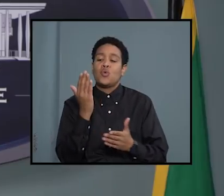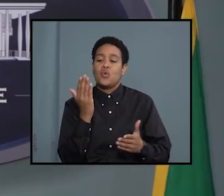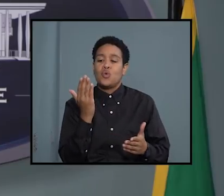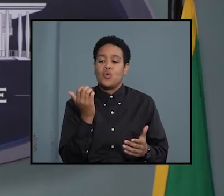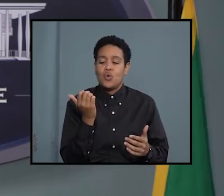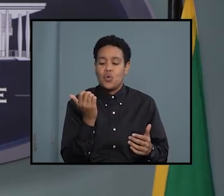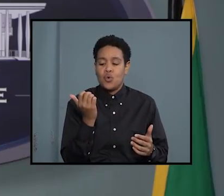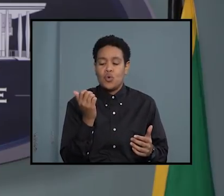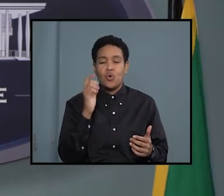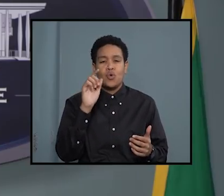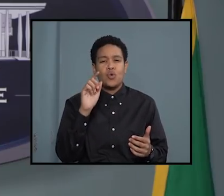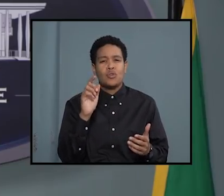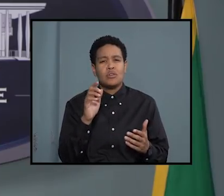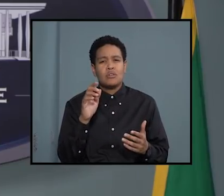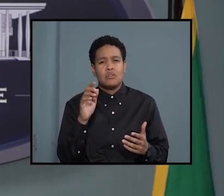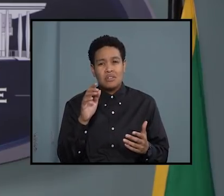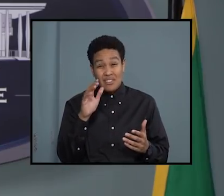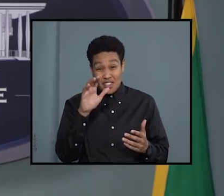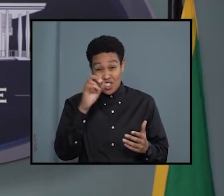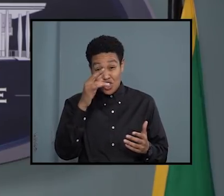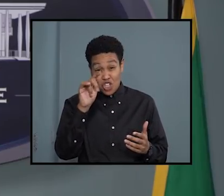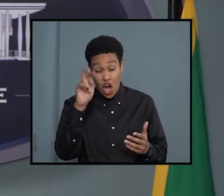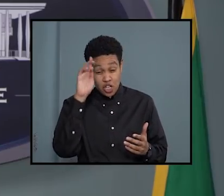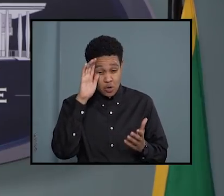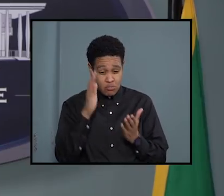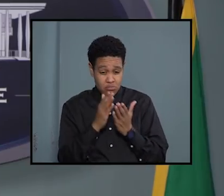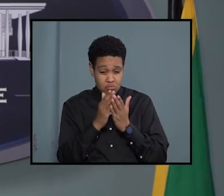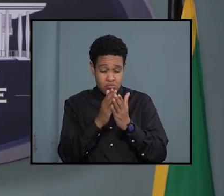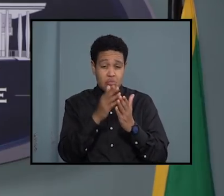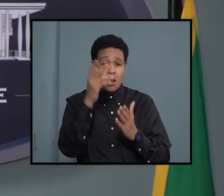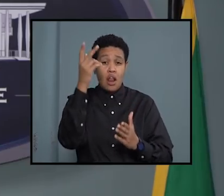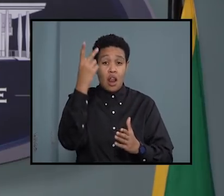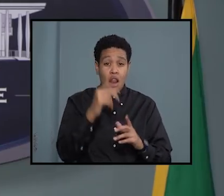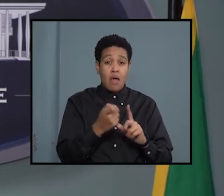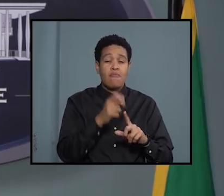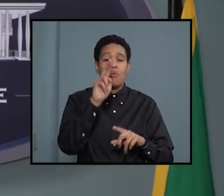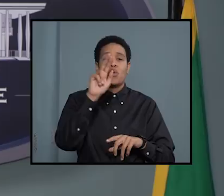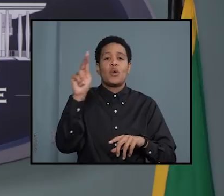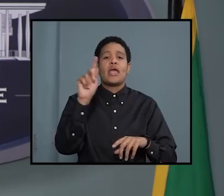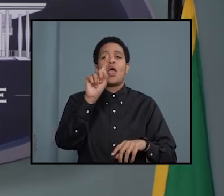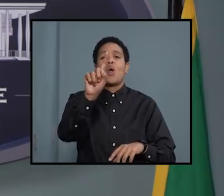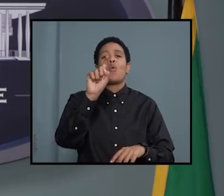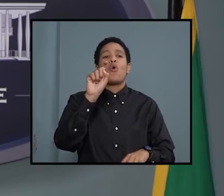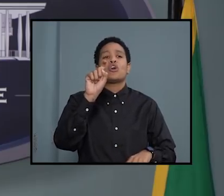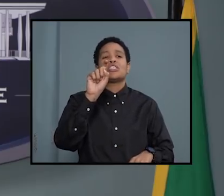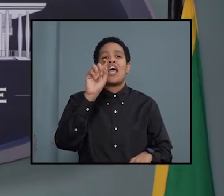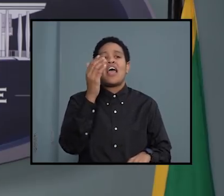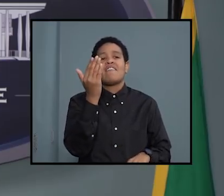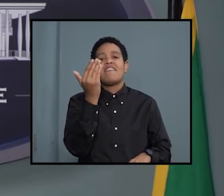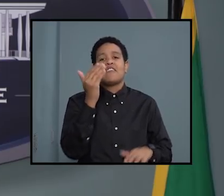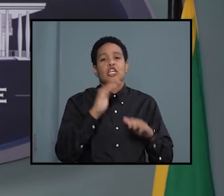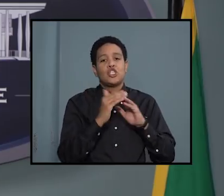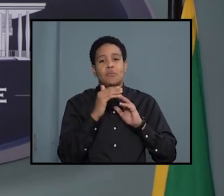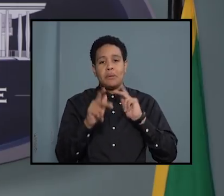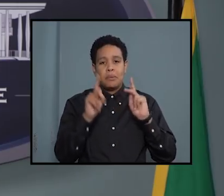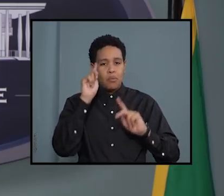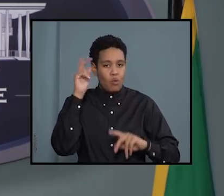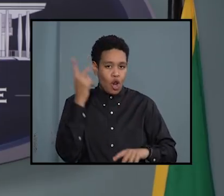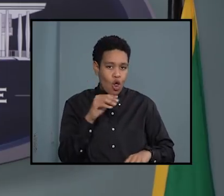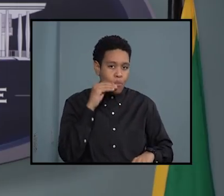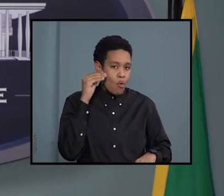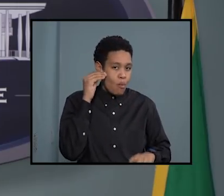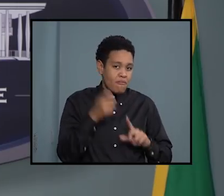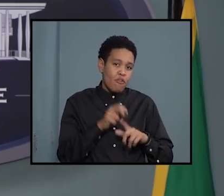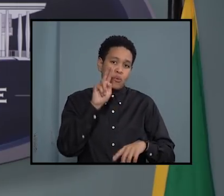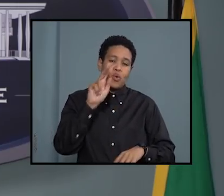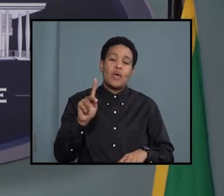TUI Charter, we will welcome home from the United Kingdom 115 Jamaicans, made